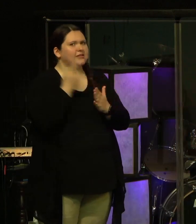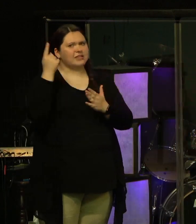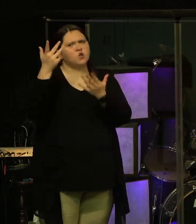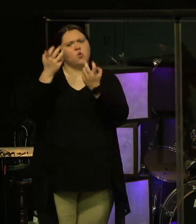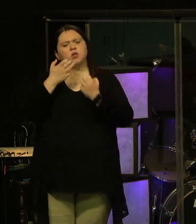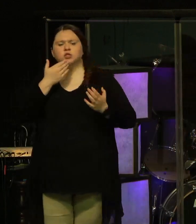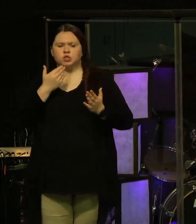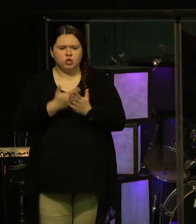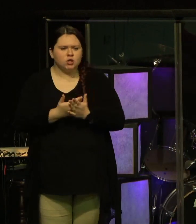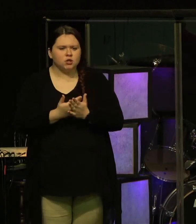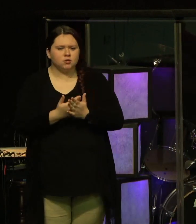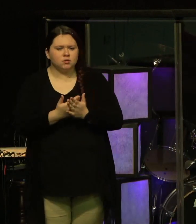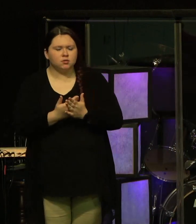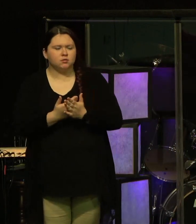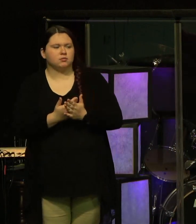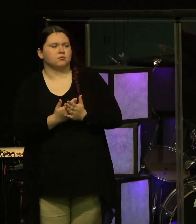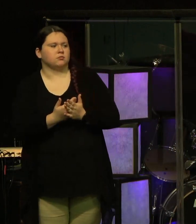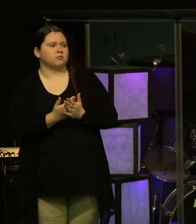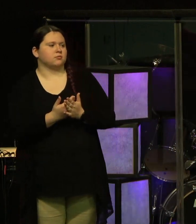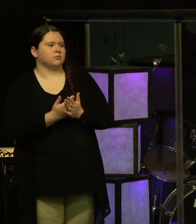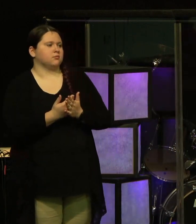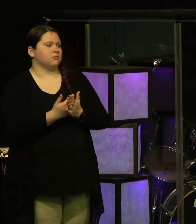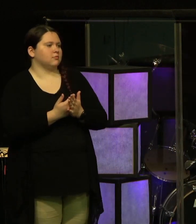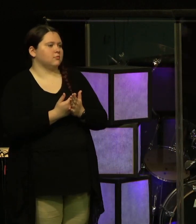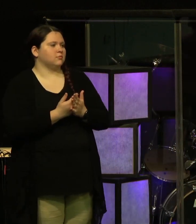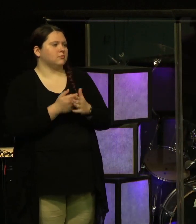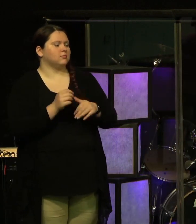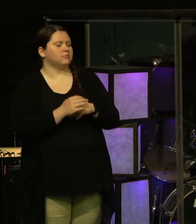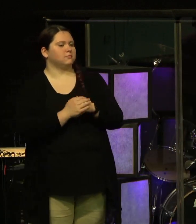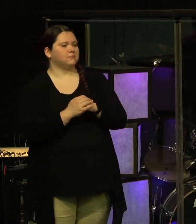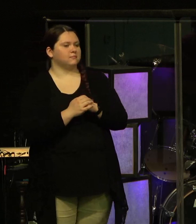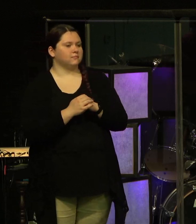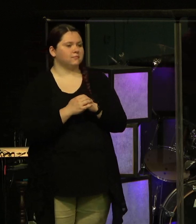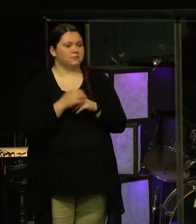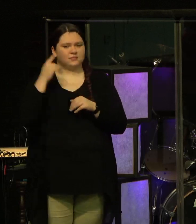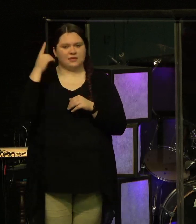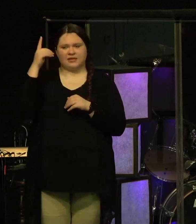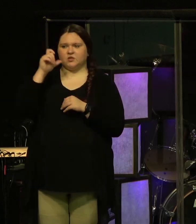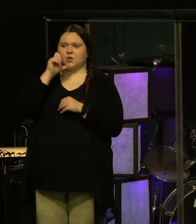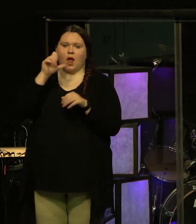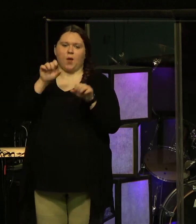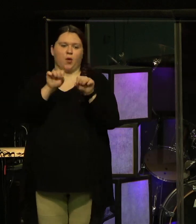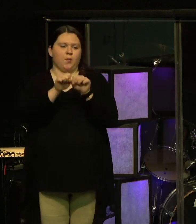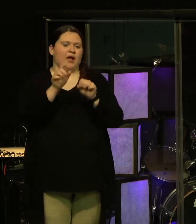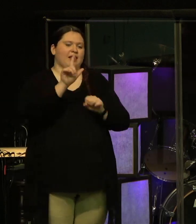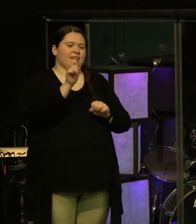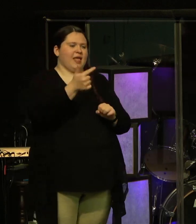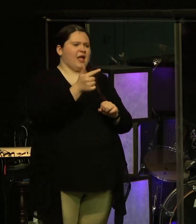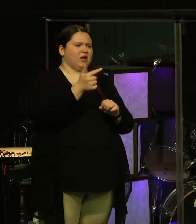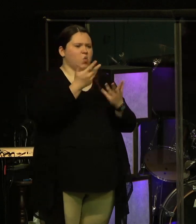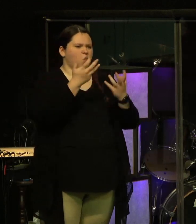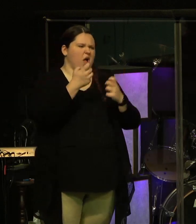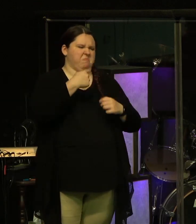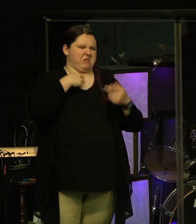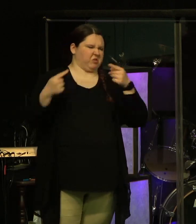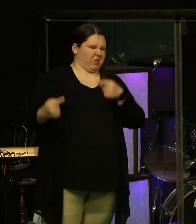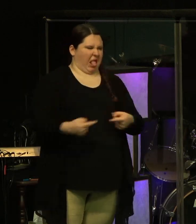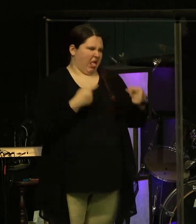not out to, he's not going to break my legs to make life hard so that